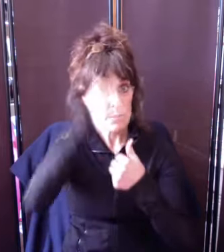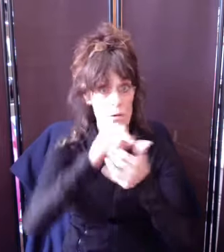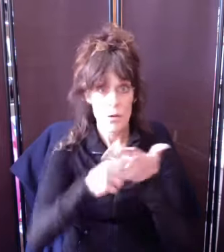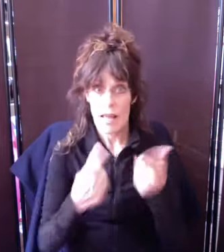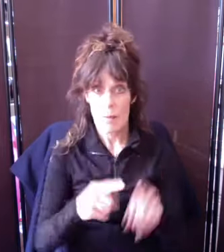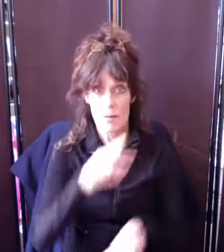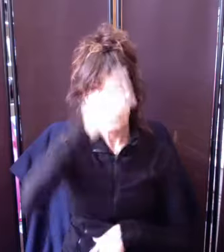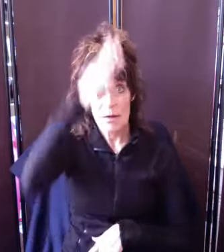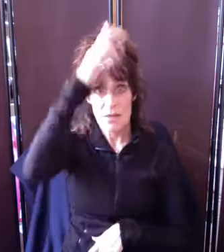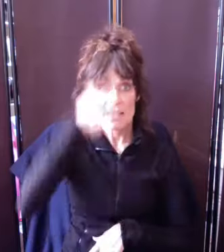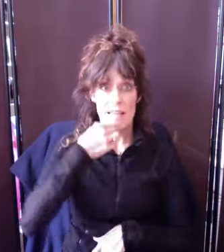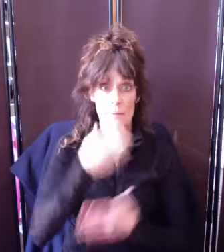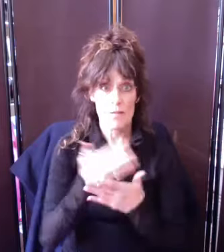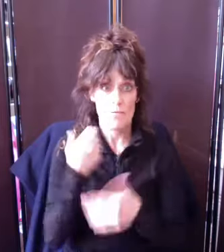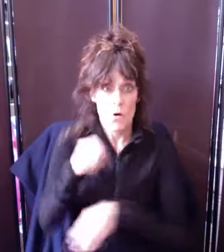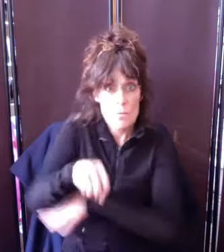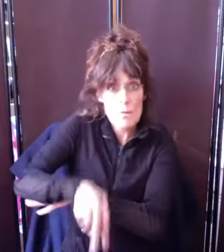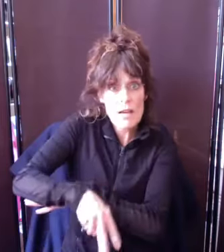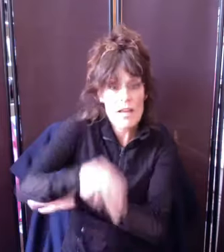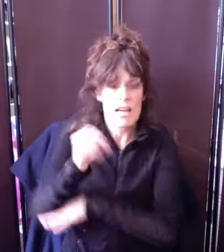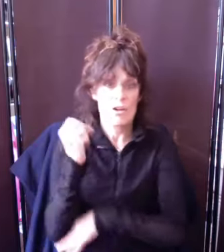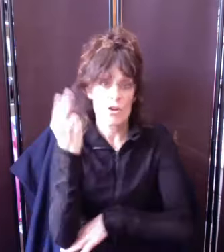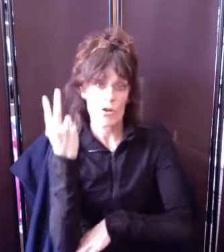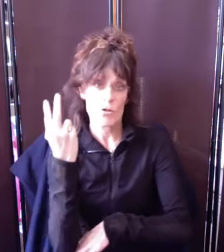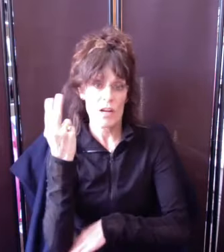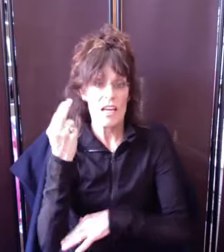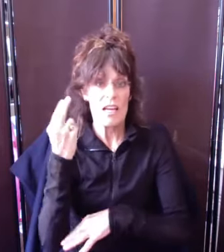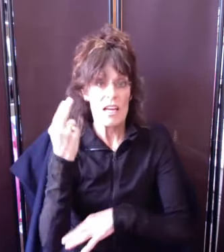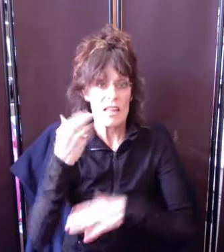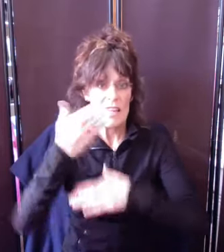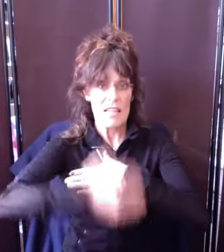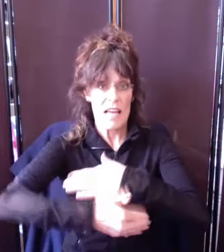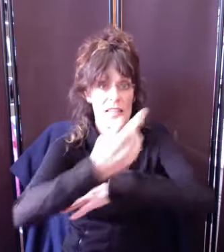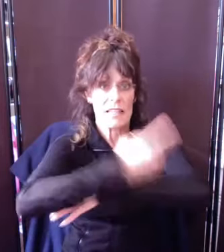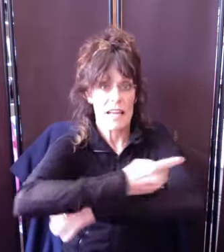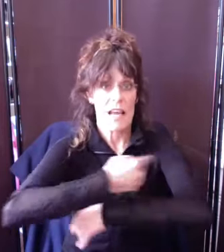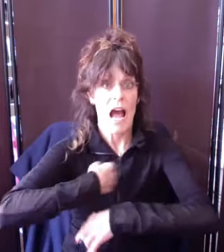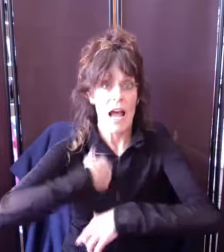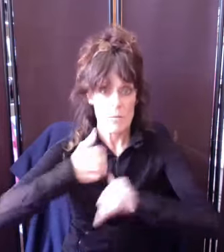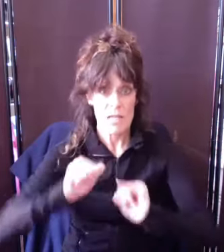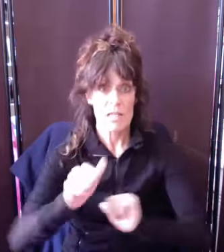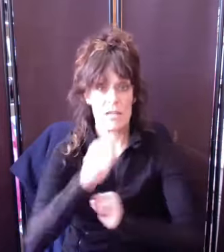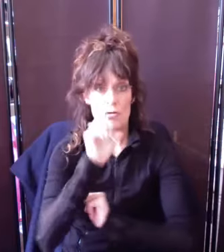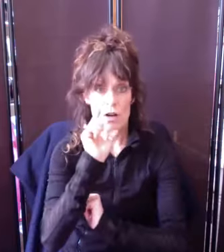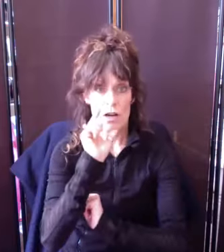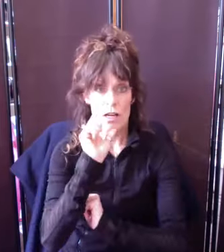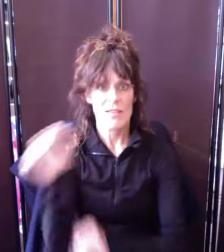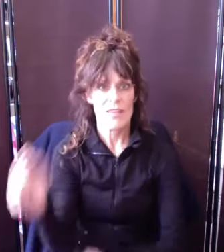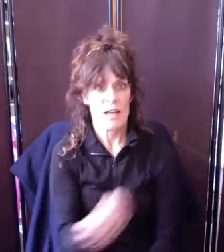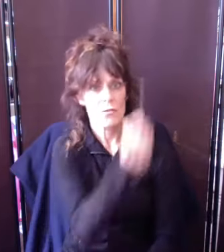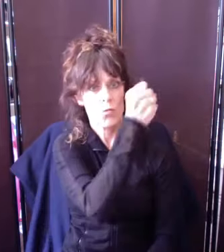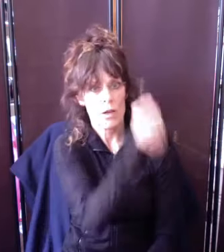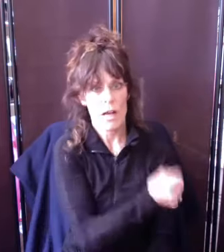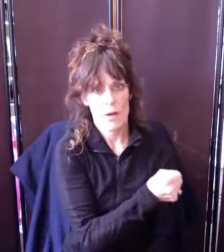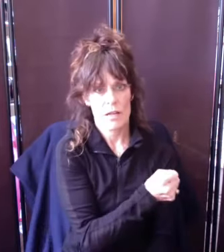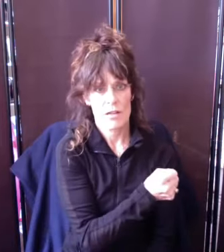midnight, and at noon the next day, I'm still drunk, right? And that's when I got lovingly put into the hands of another sober member of Alcoholics